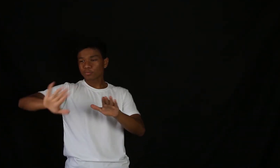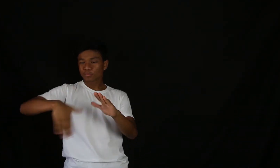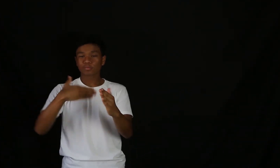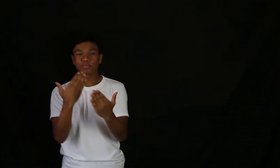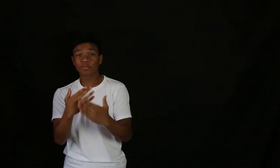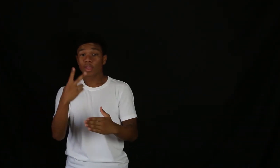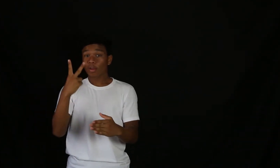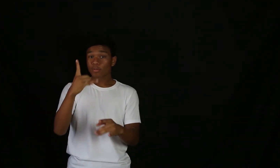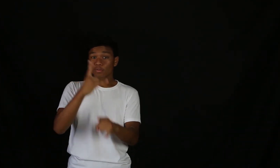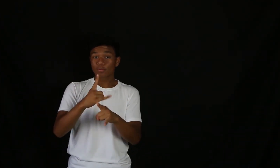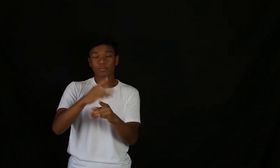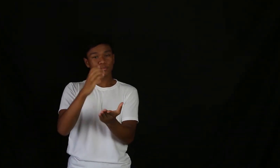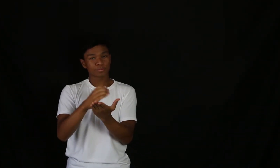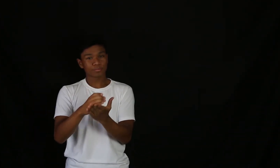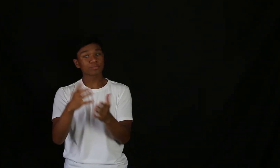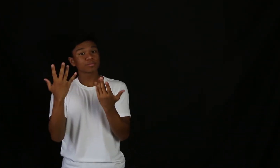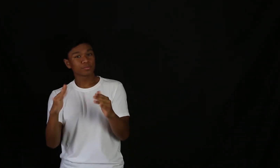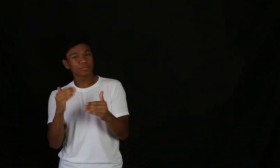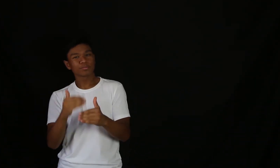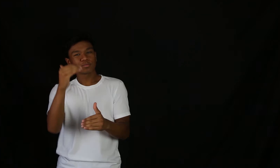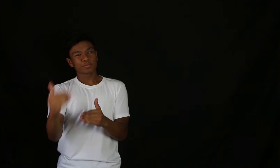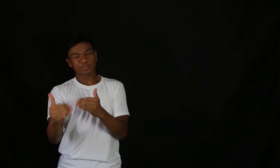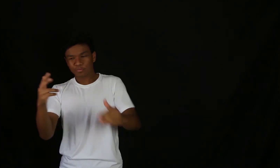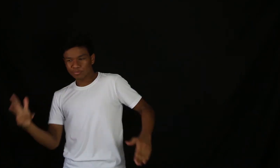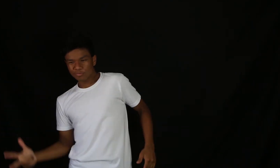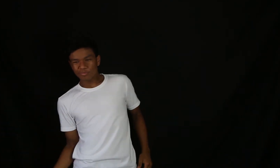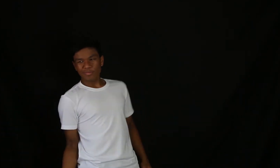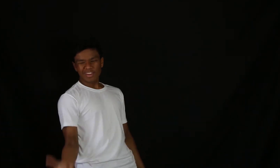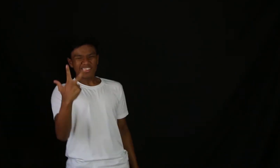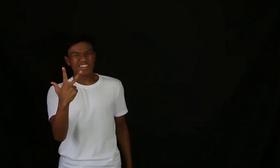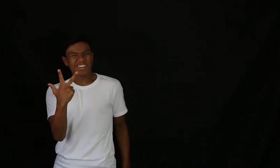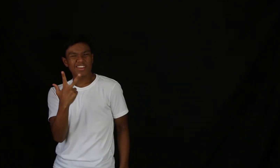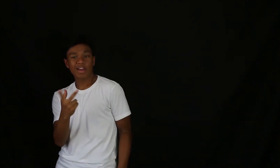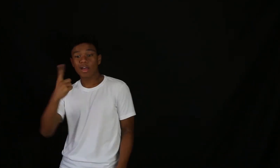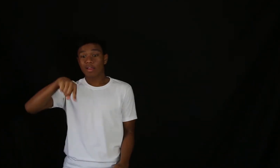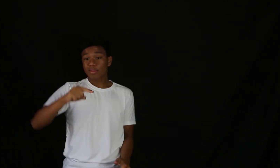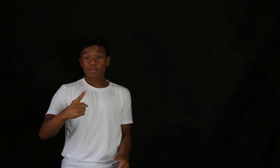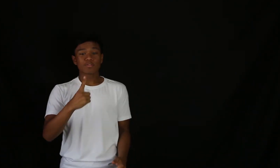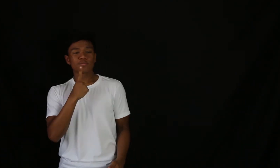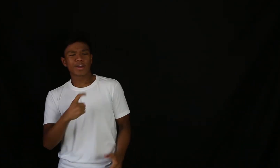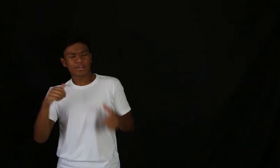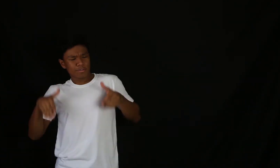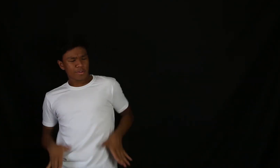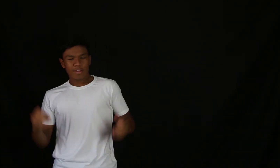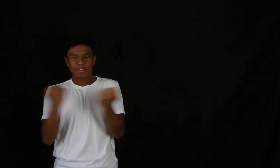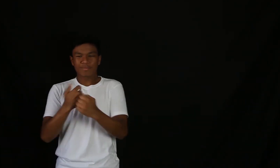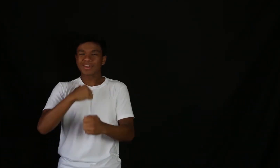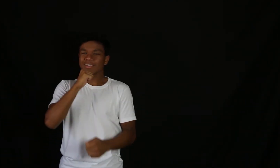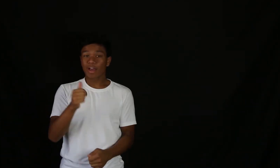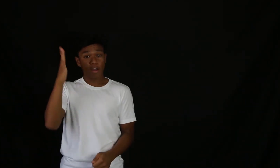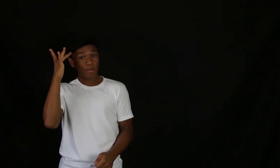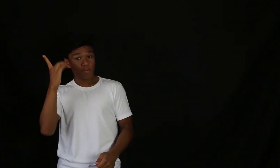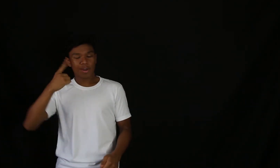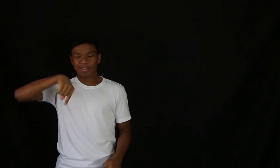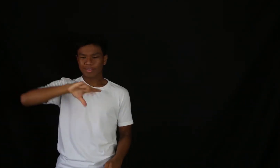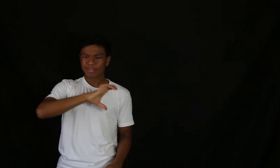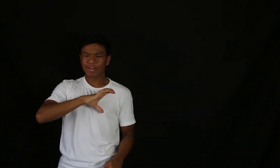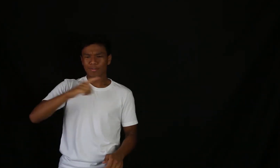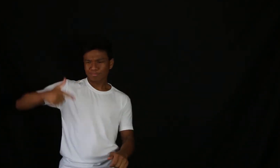place to be. A 2 pints of Sam Adams, but I'm working on 3. Those red coats don't want it with me, cause I will pop,